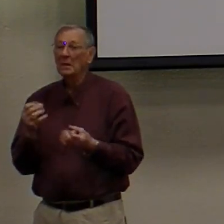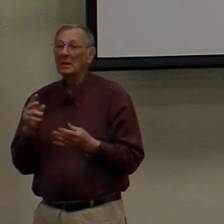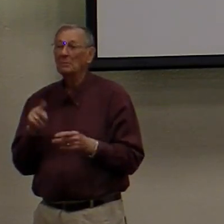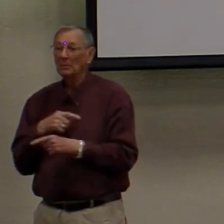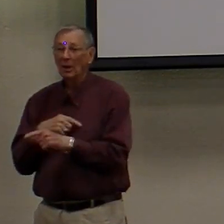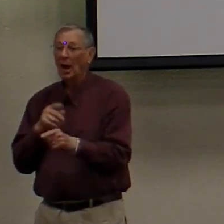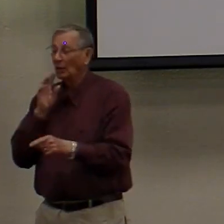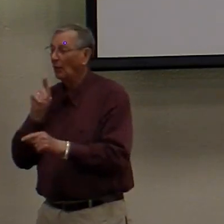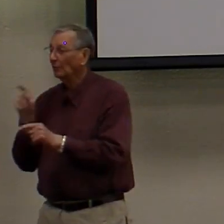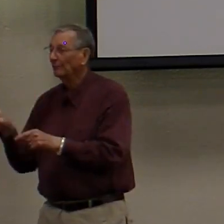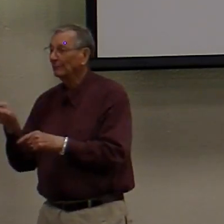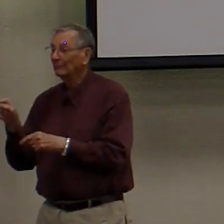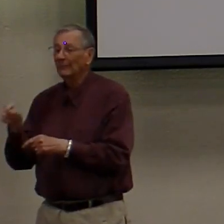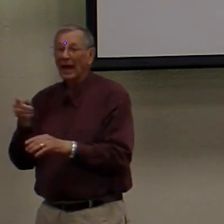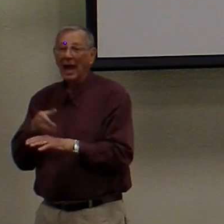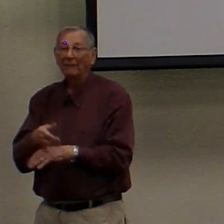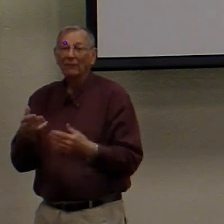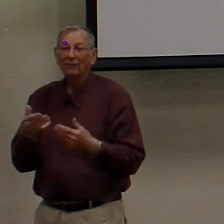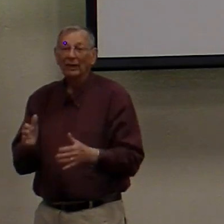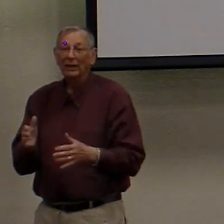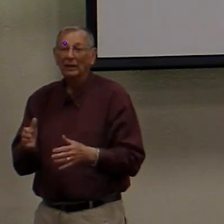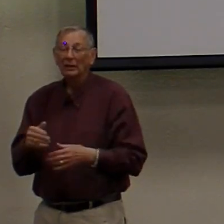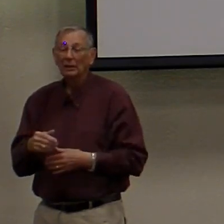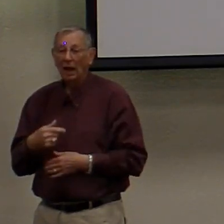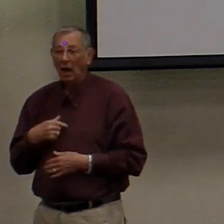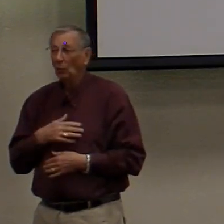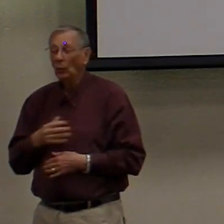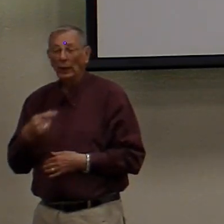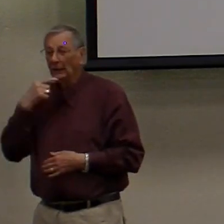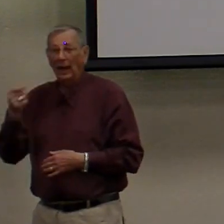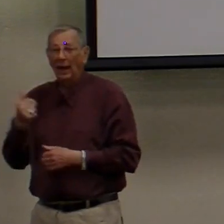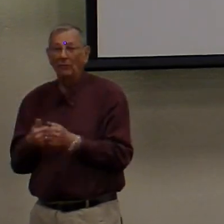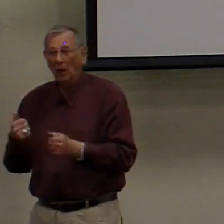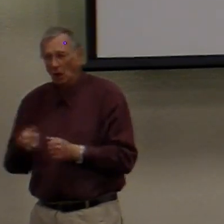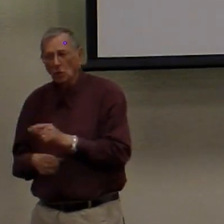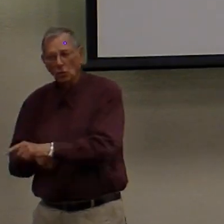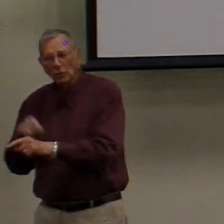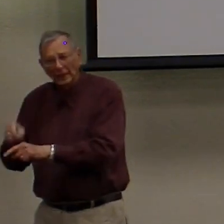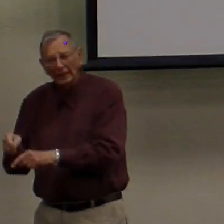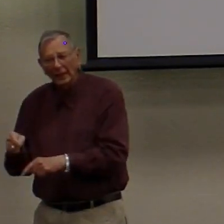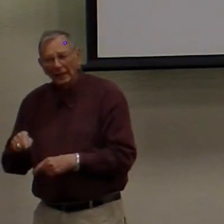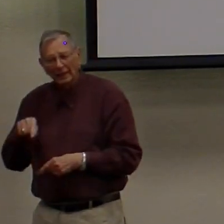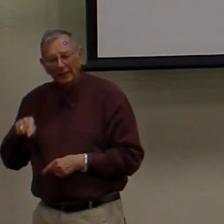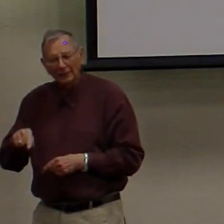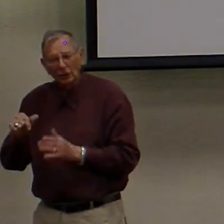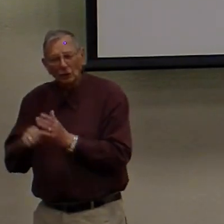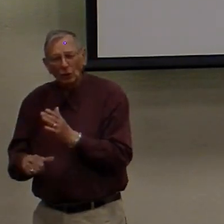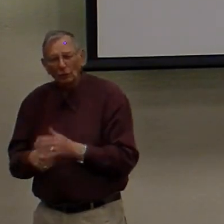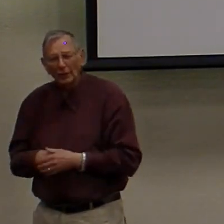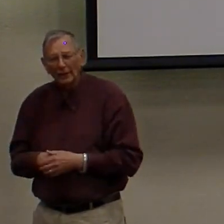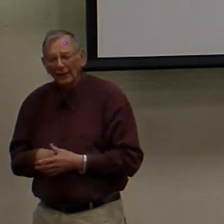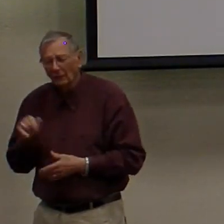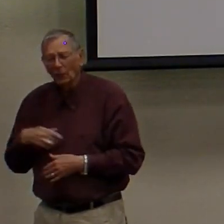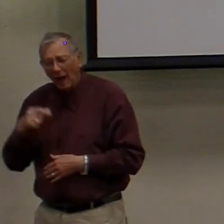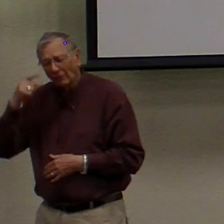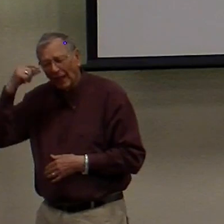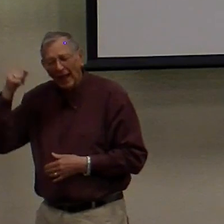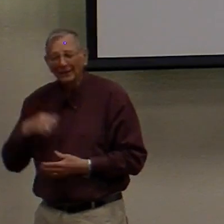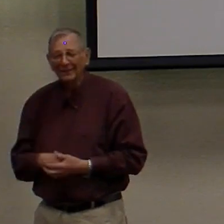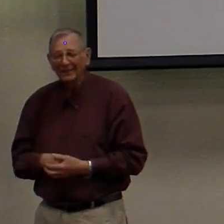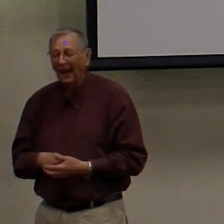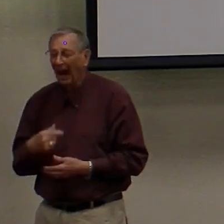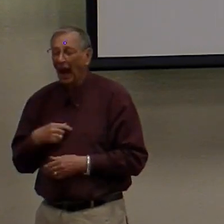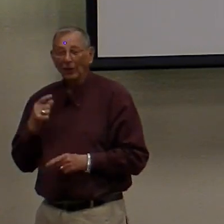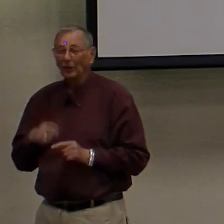that I talked to because after it was over, I was willing to tell everybody, "Hey man, you ought to get LASIK surgery if you've got glasses." And I